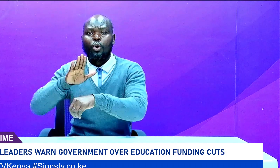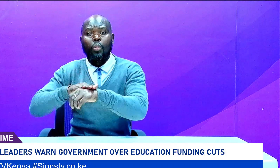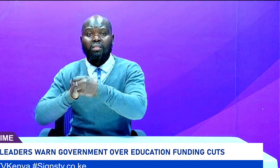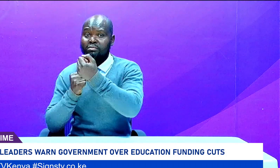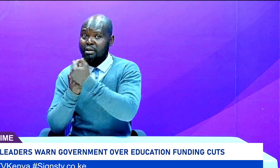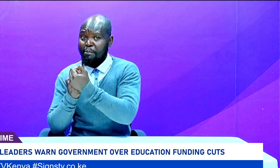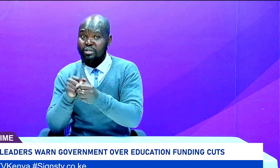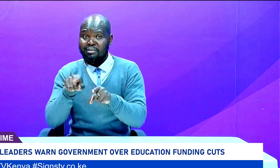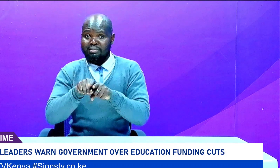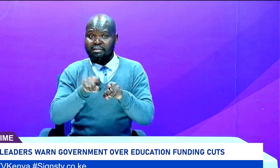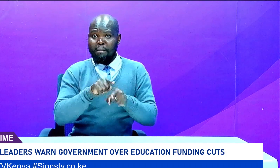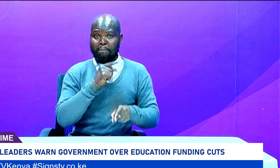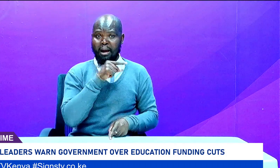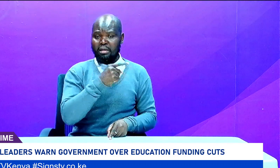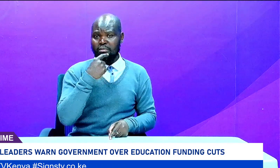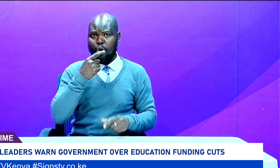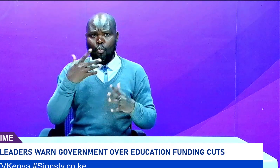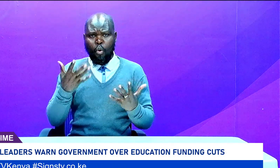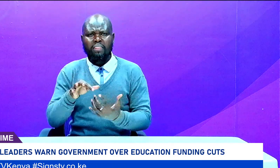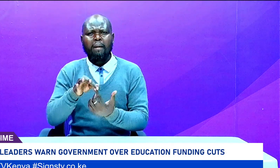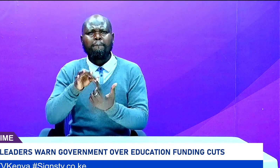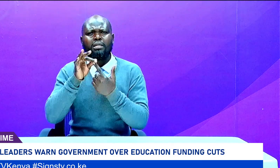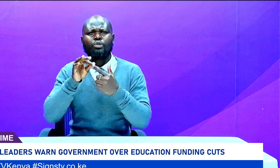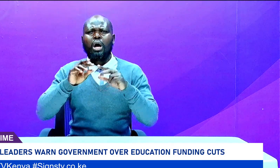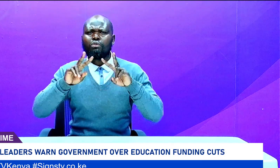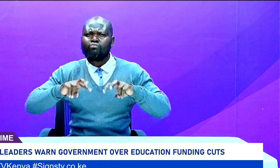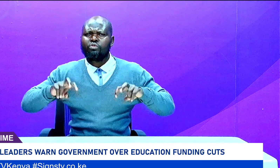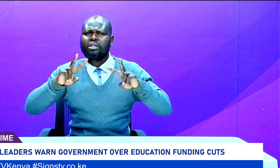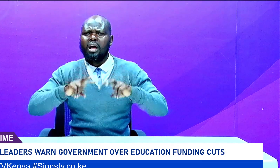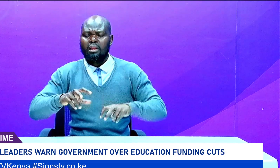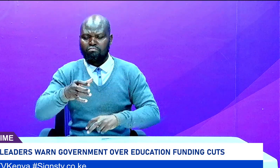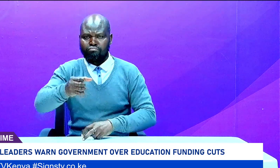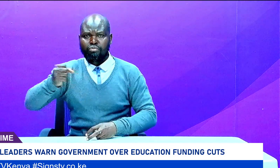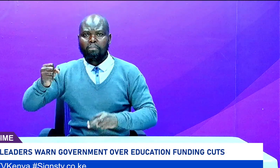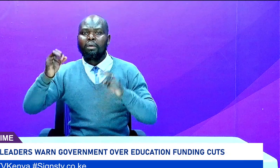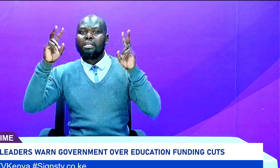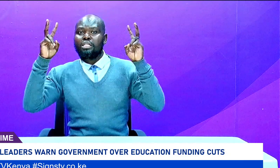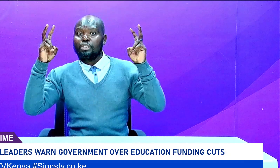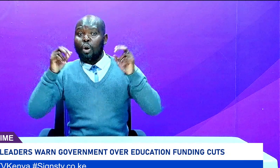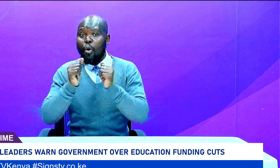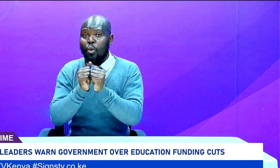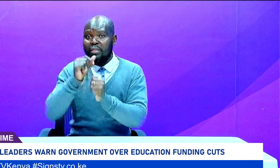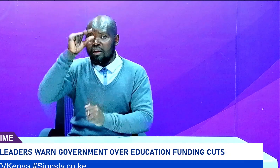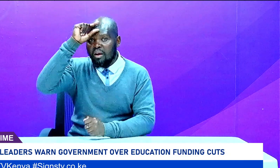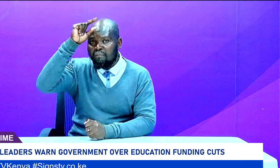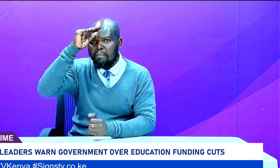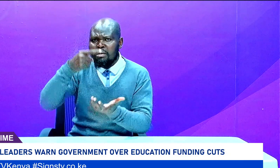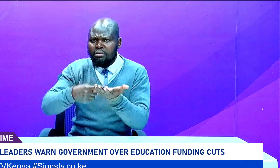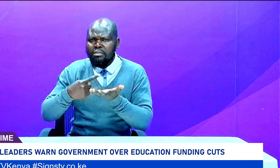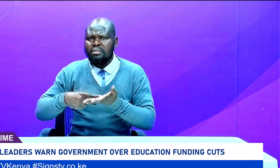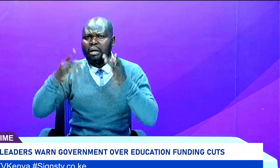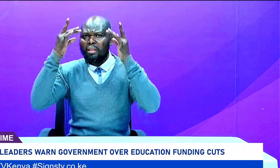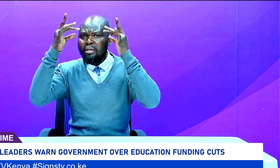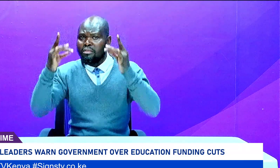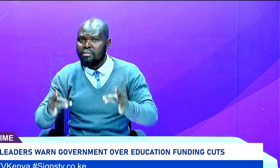the public by failing to uphold its promises on education support.